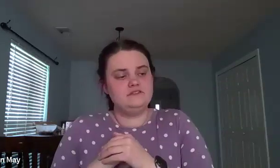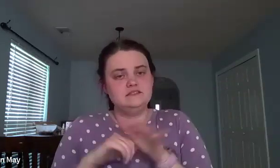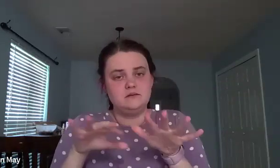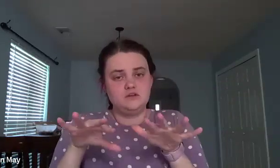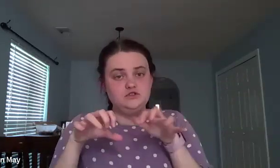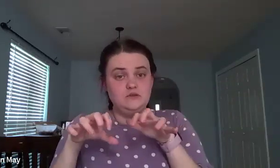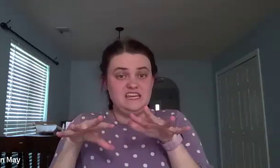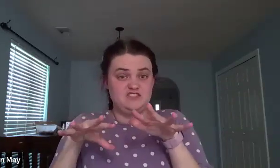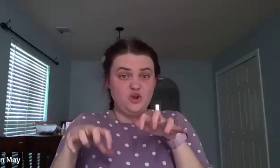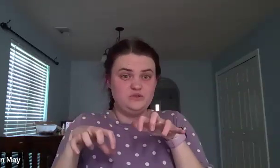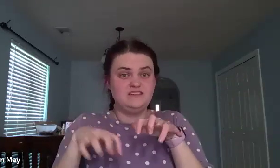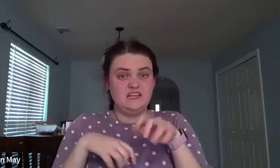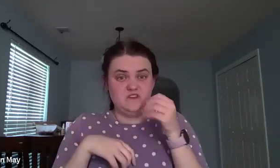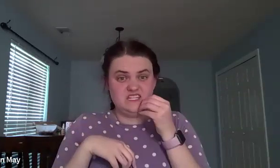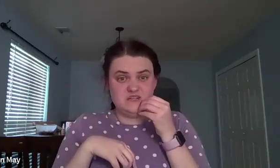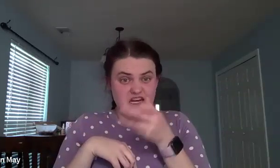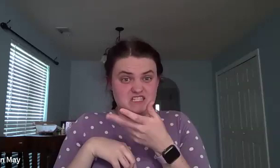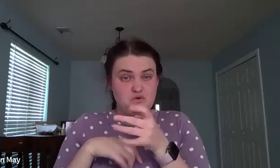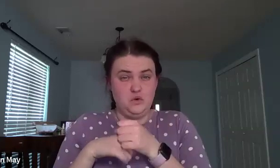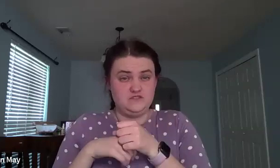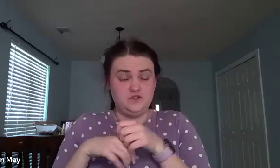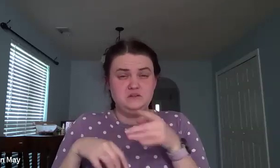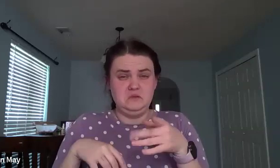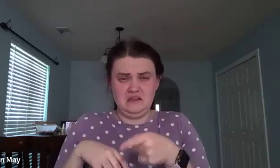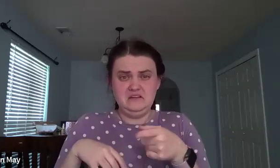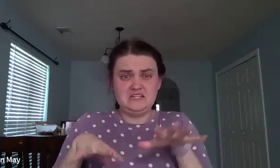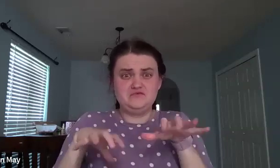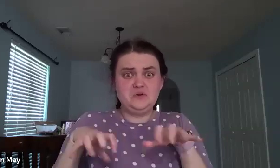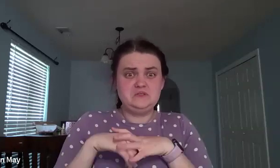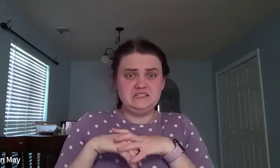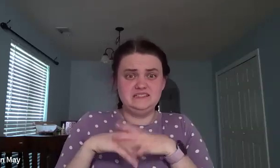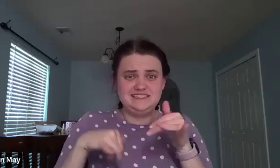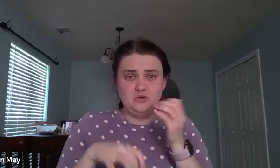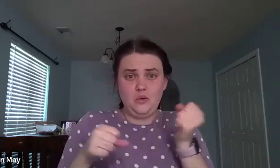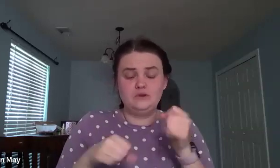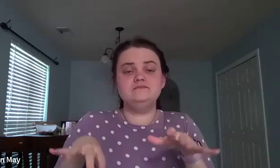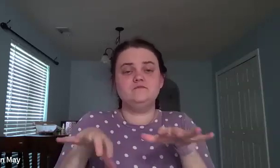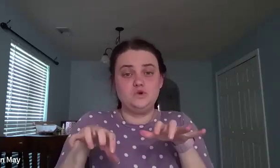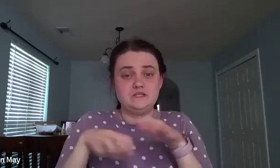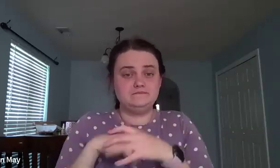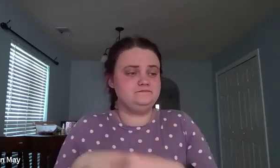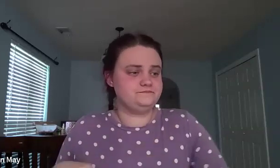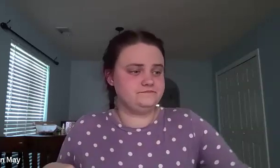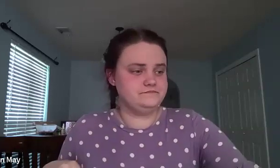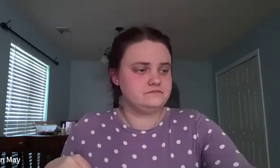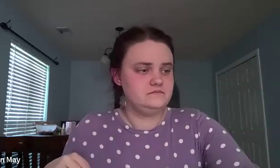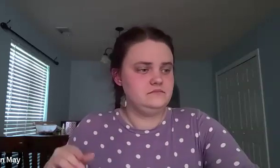seen some also do like it's frozen. Like if you're eating something and it's so cold, it's frozen, and be like, it's frozen. It's still cold. Frozen.